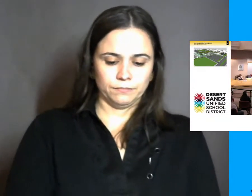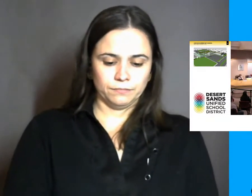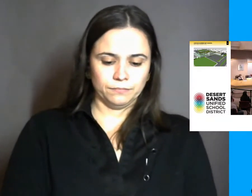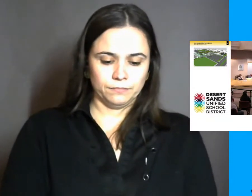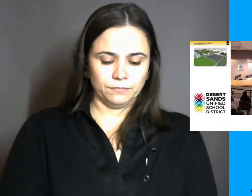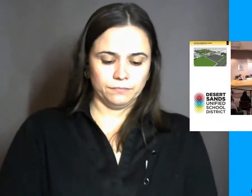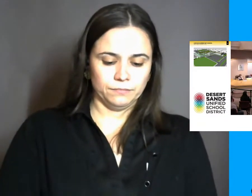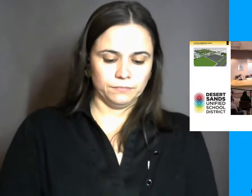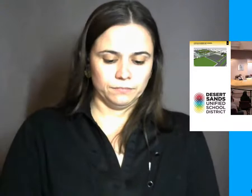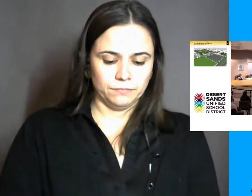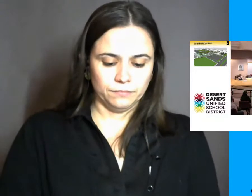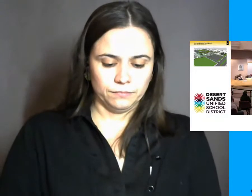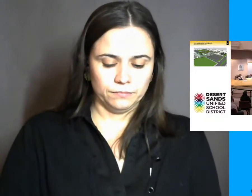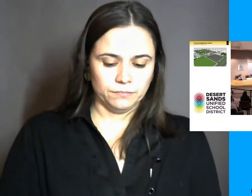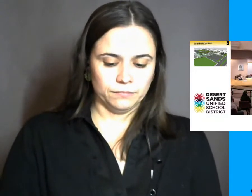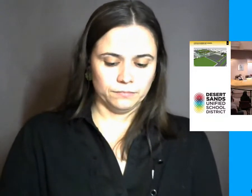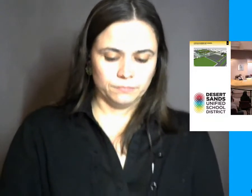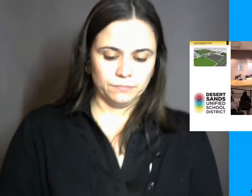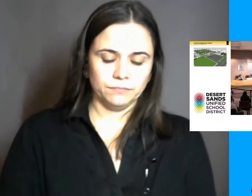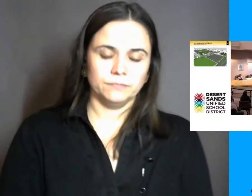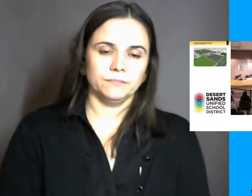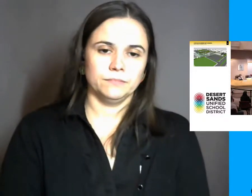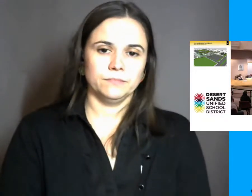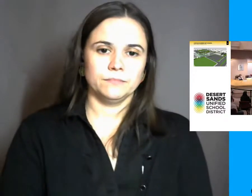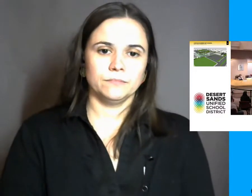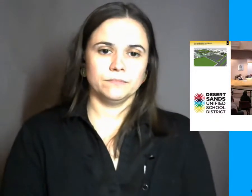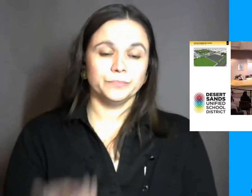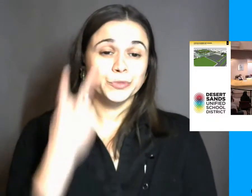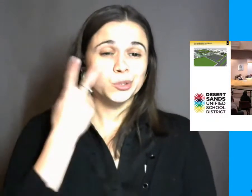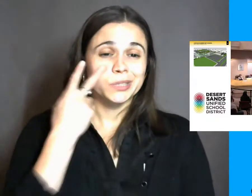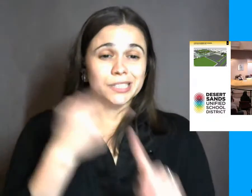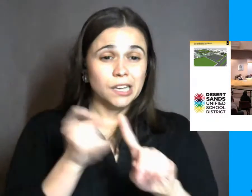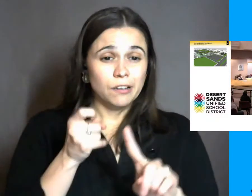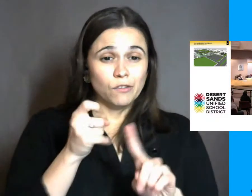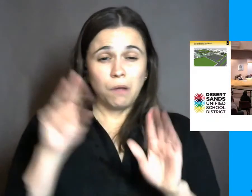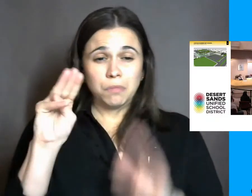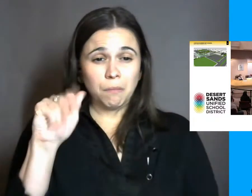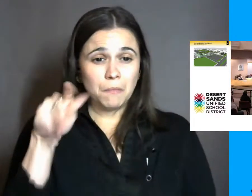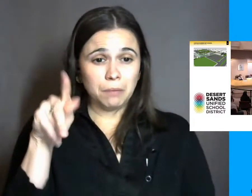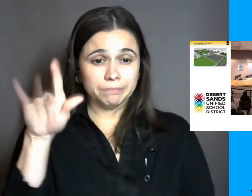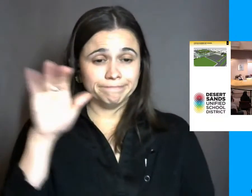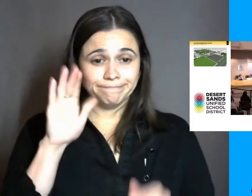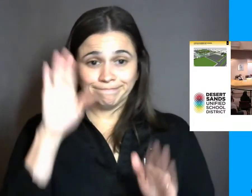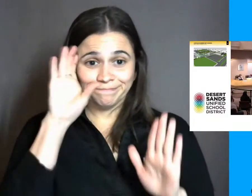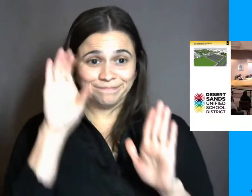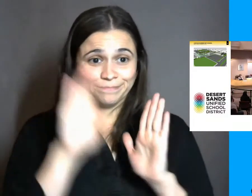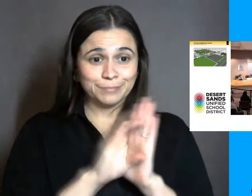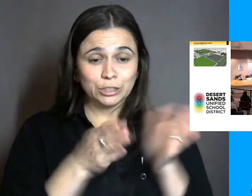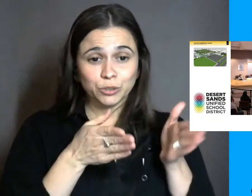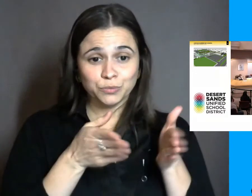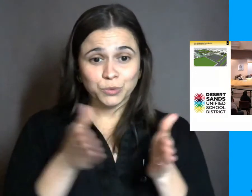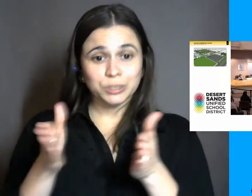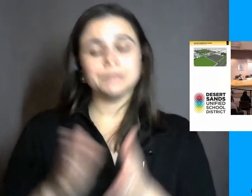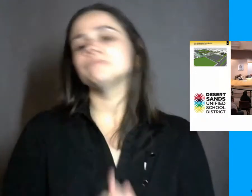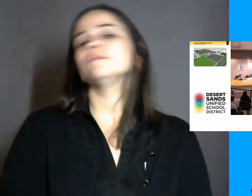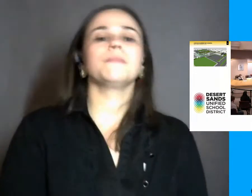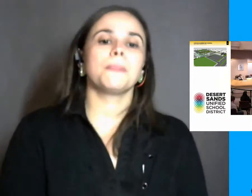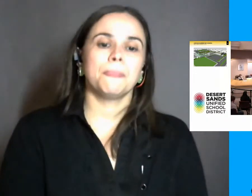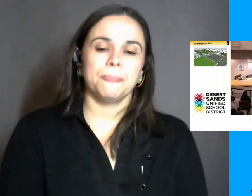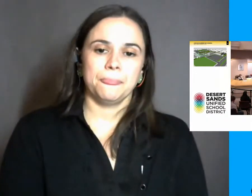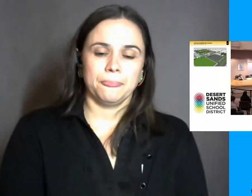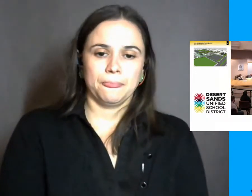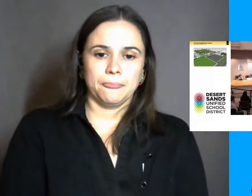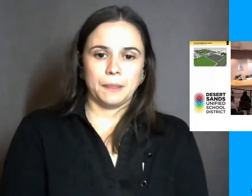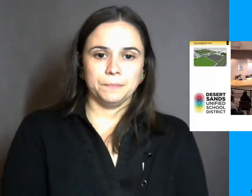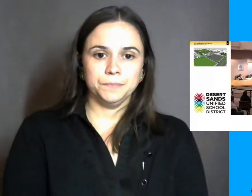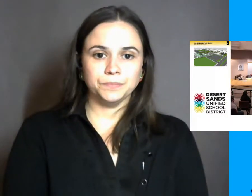Avenue. So looking at the three black arrows, that is where the existing buildings are going to continue to remain. And you see